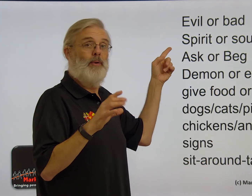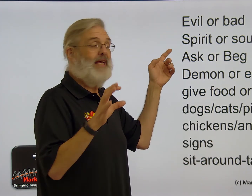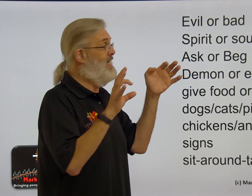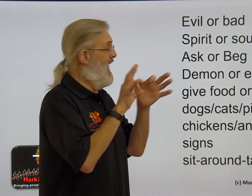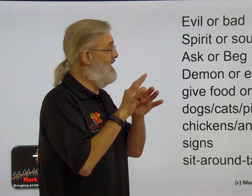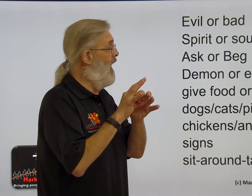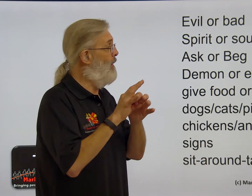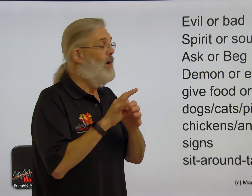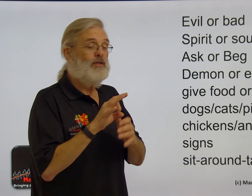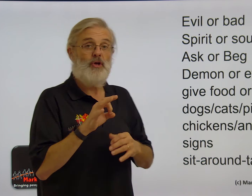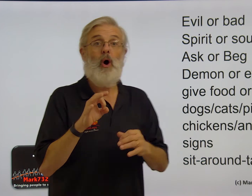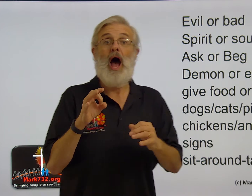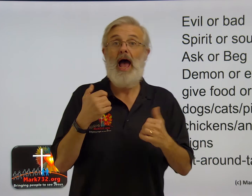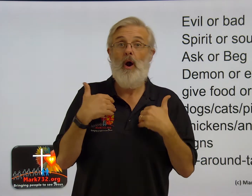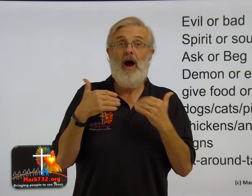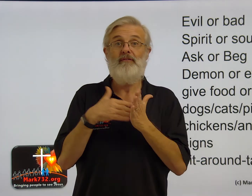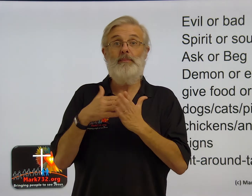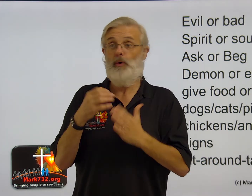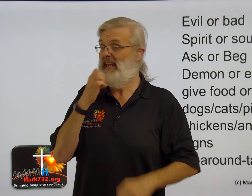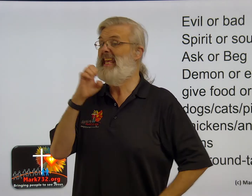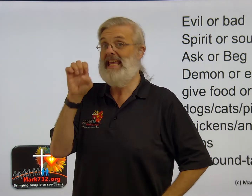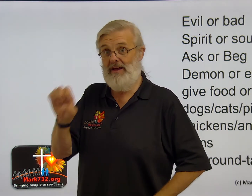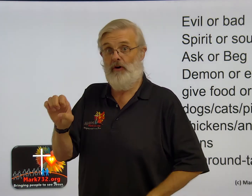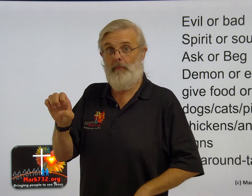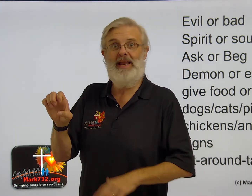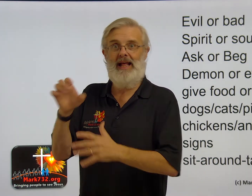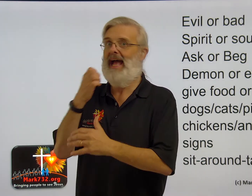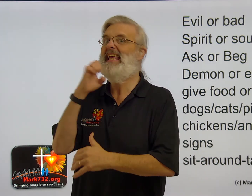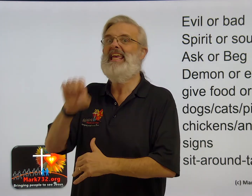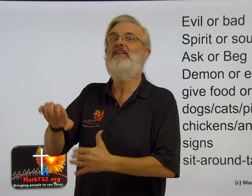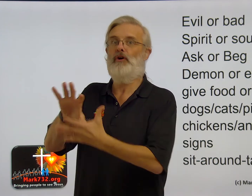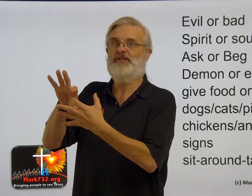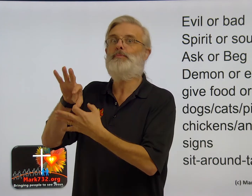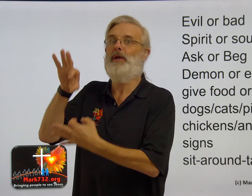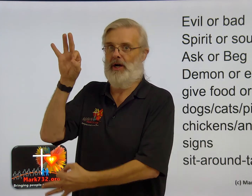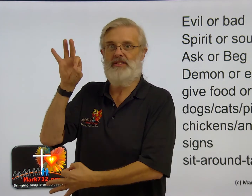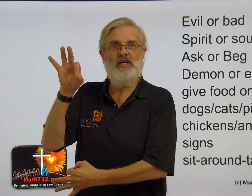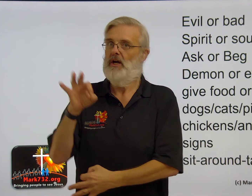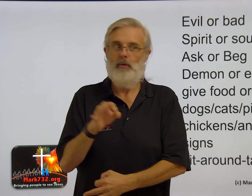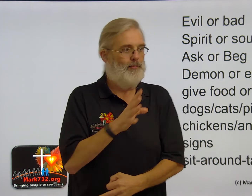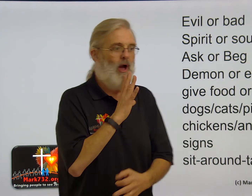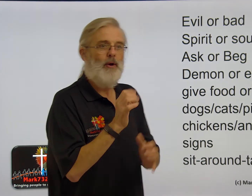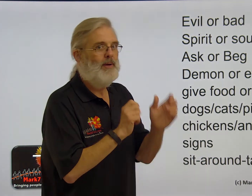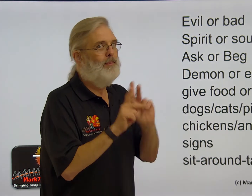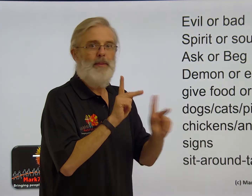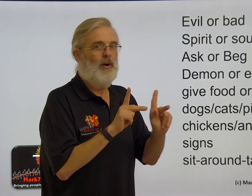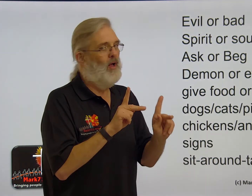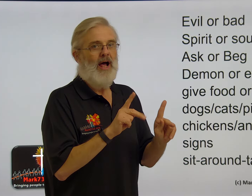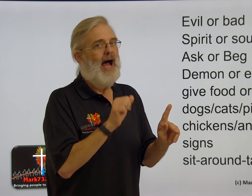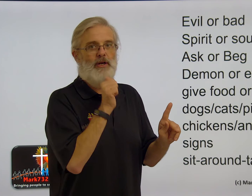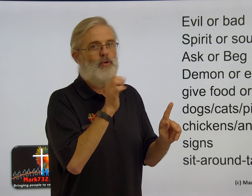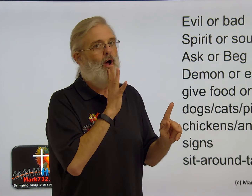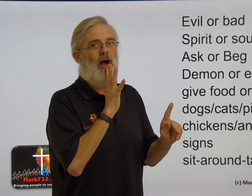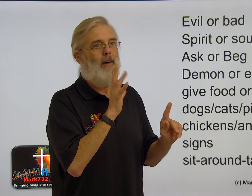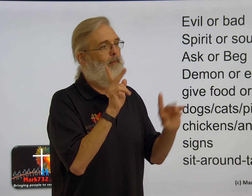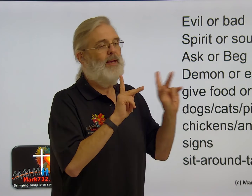connect up so I often put evil meaning like evil spirits when I'm talking with people I don't talk about people